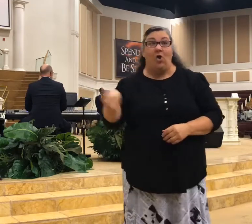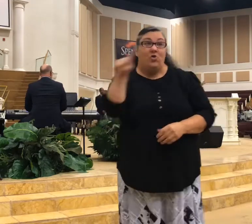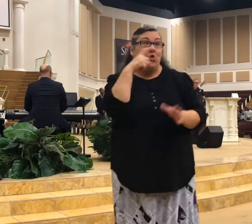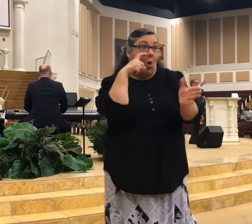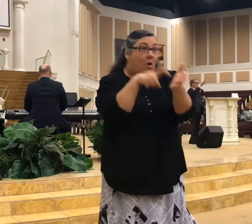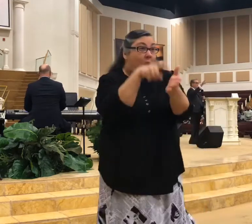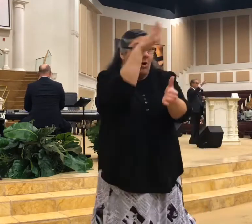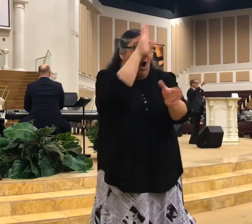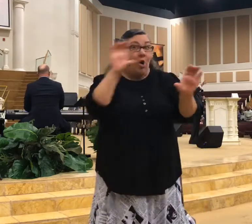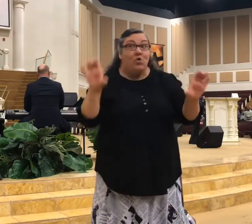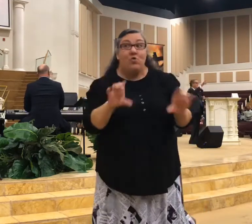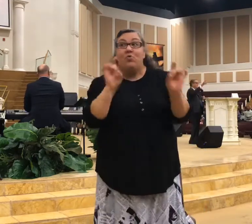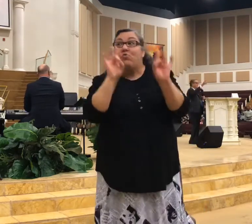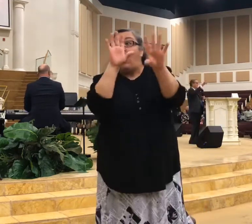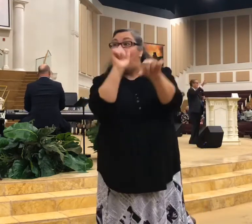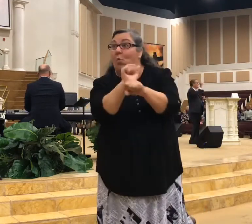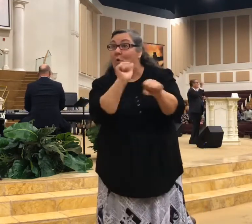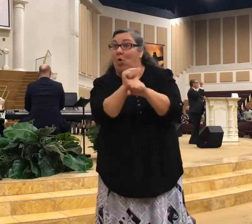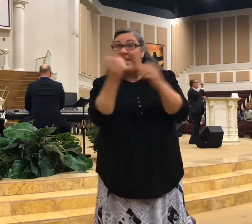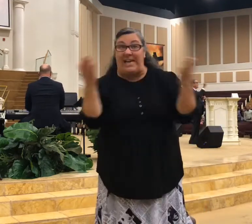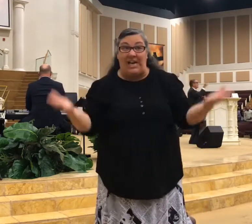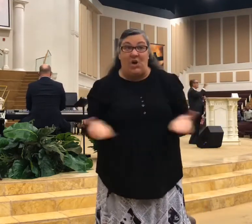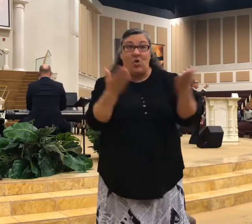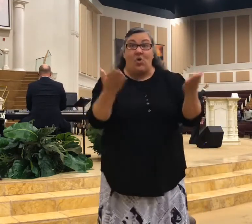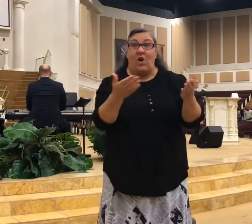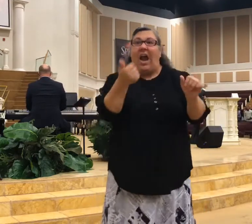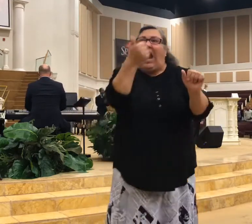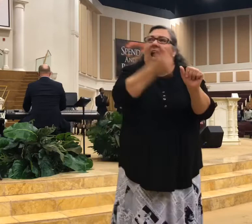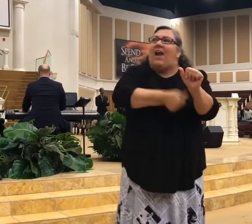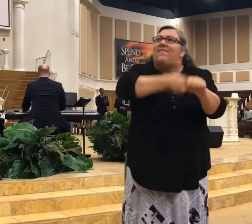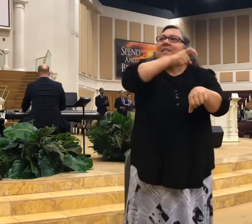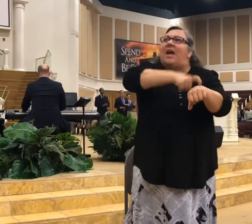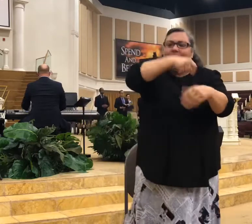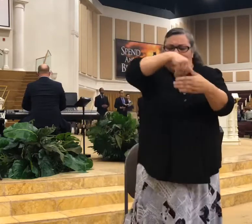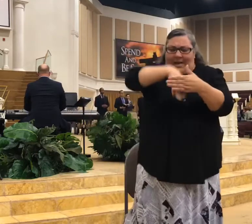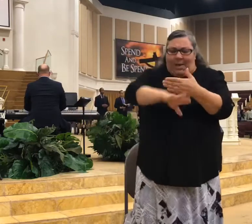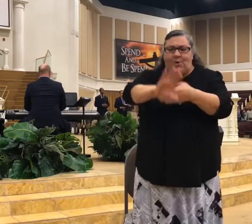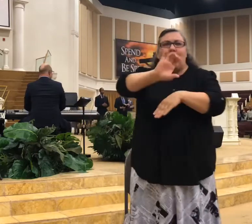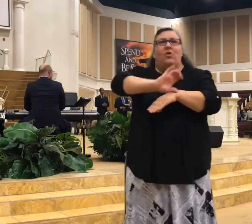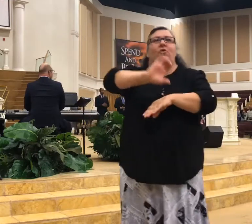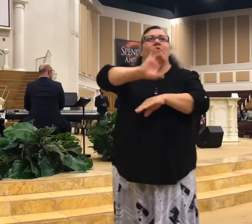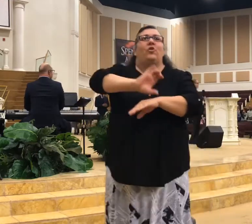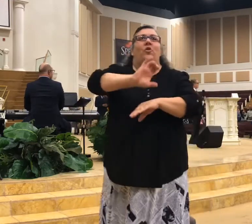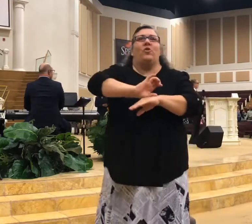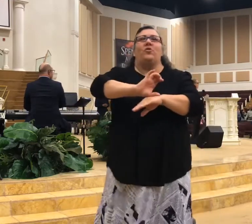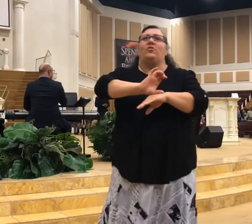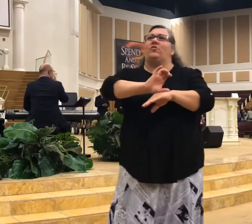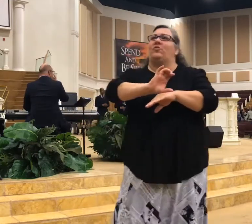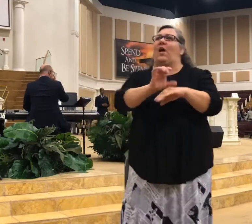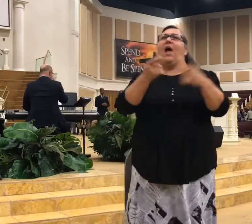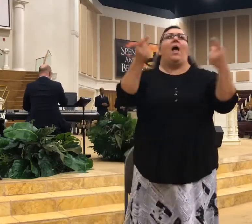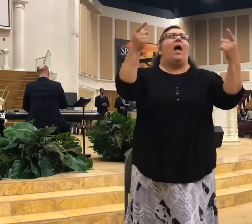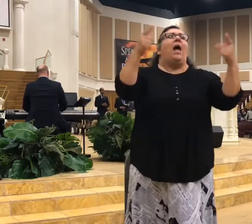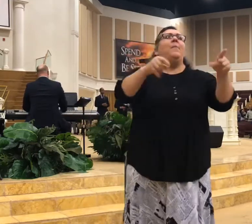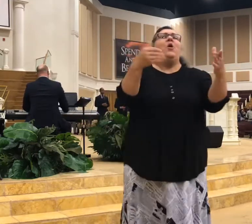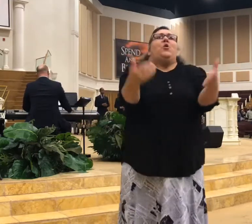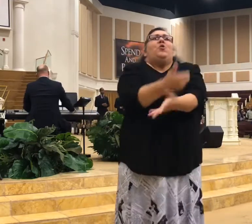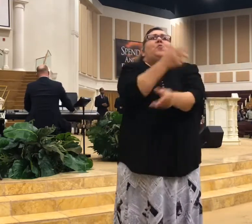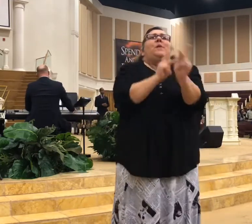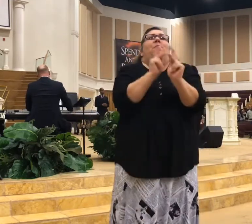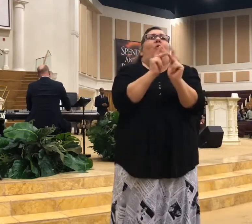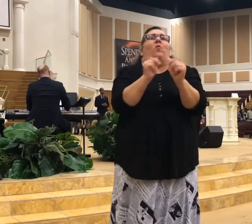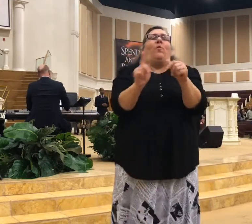doing an incredible work? Every time we come to this house of God, there are brand new people